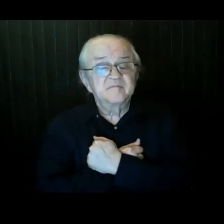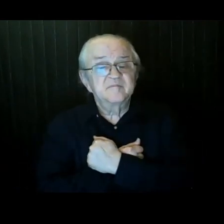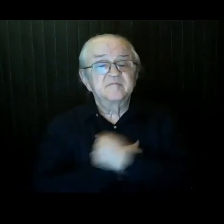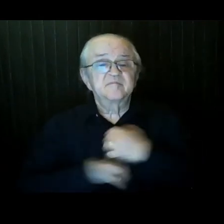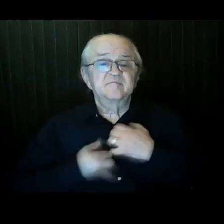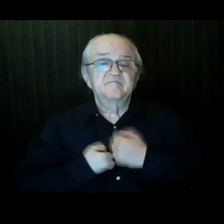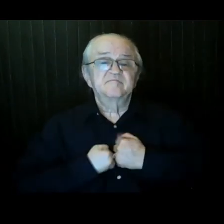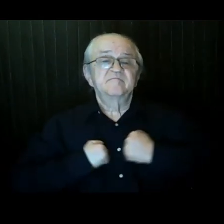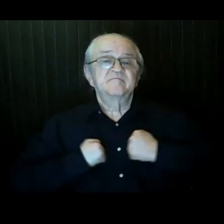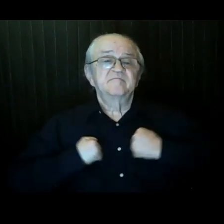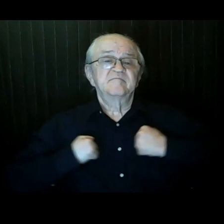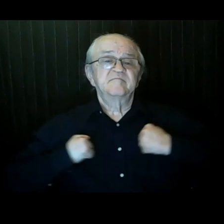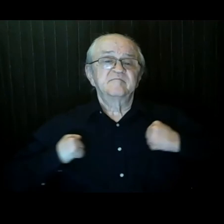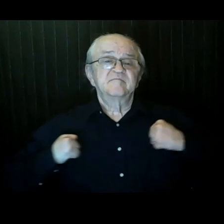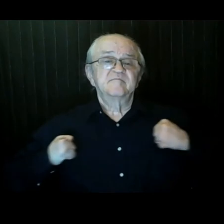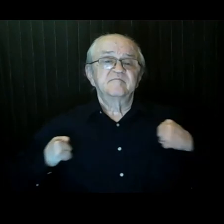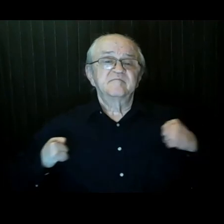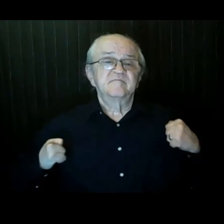heart.